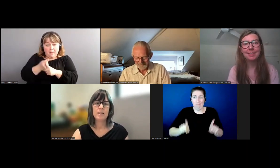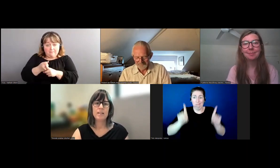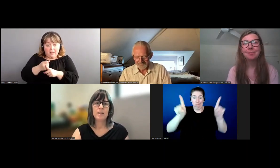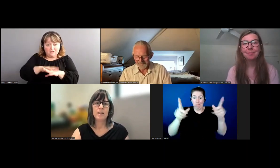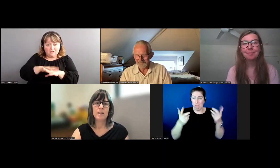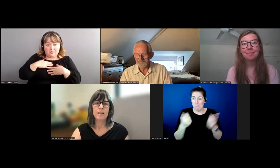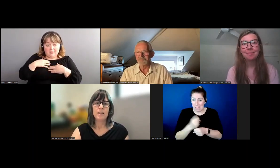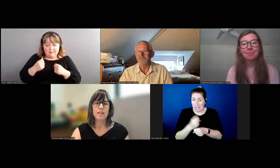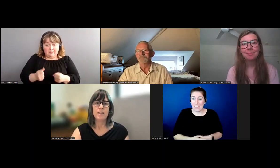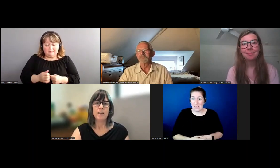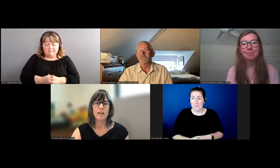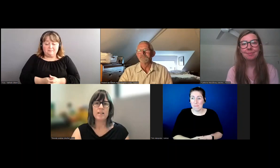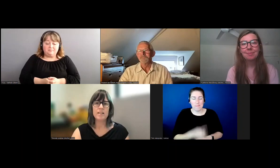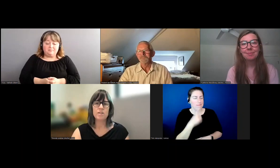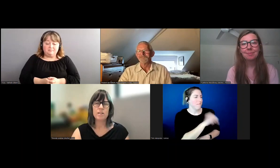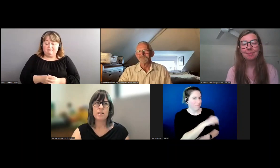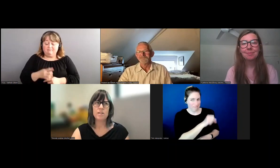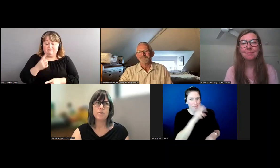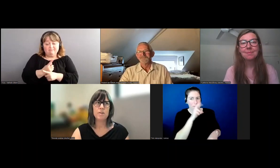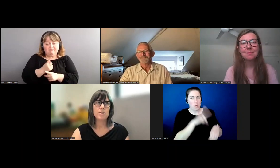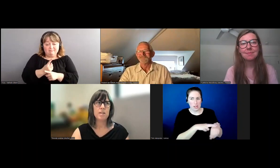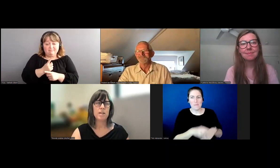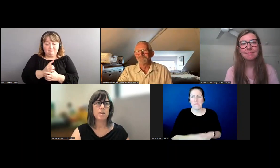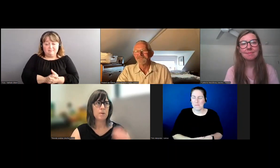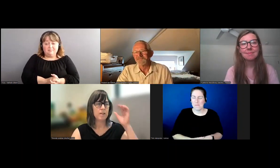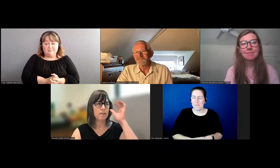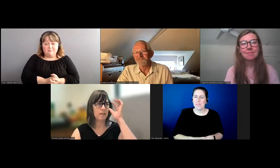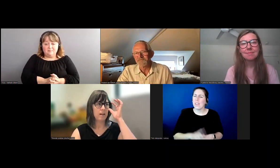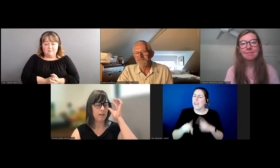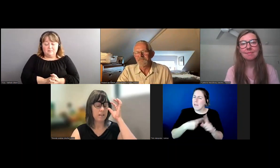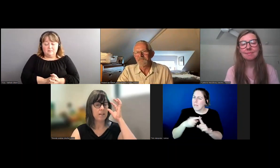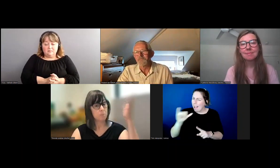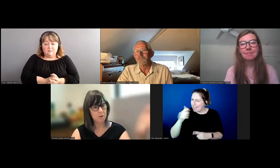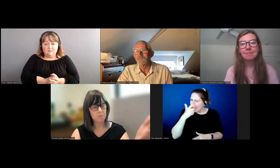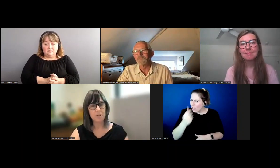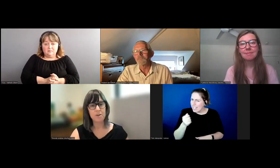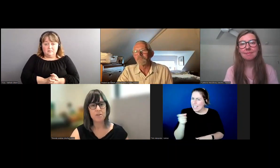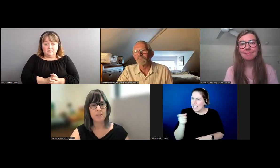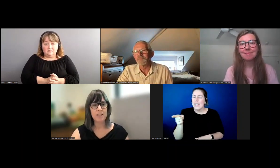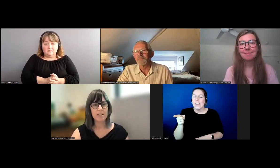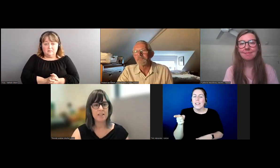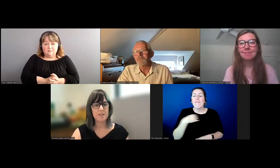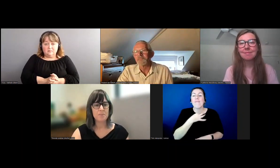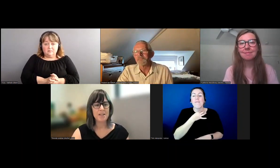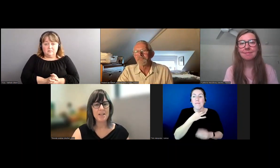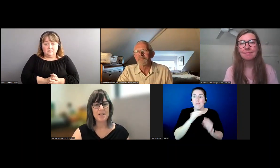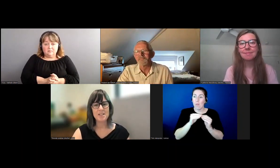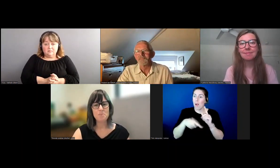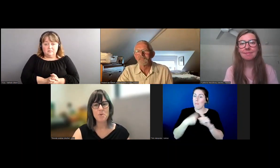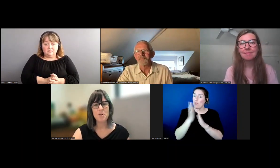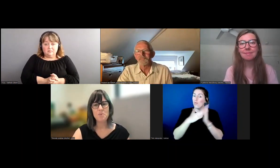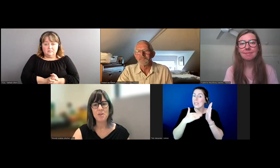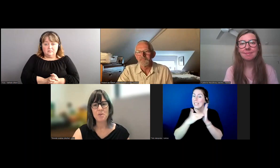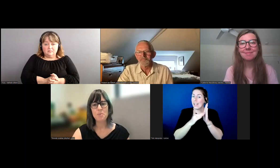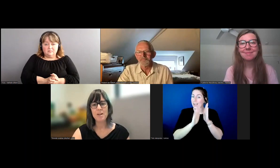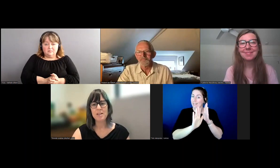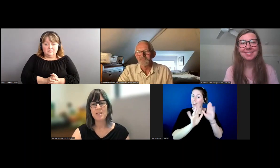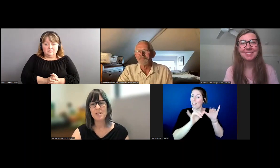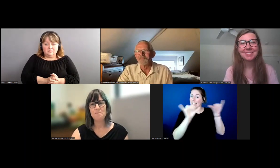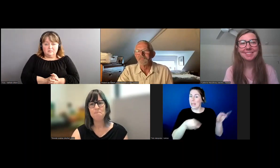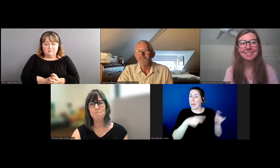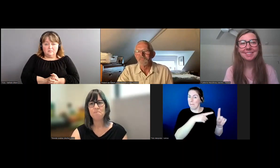absolutely. Yeah, it's interesting too, also to hear about I'd like to hear more about the New Zealand system at some point with you,